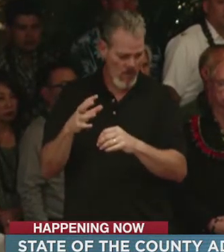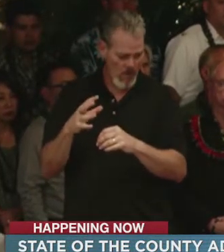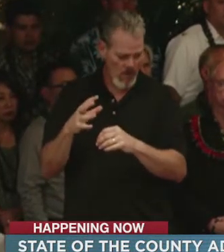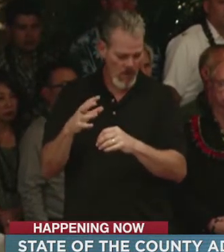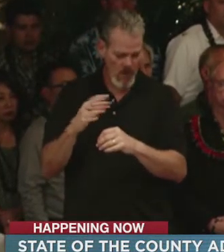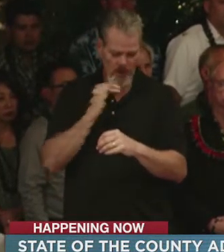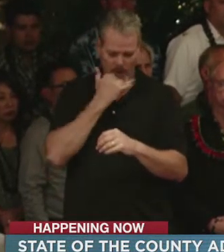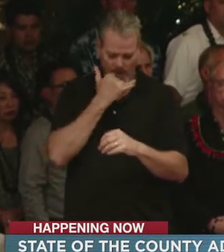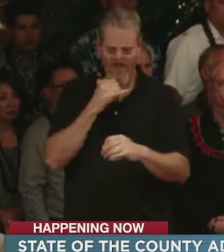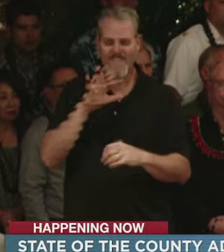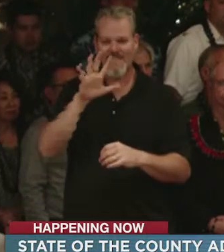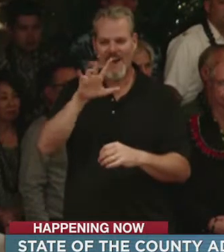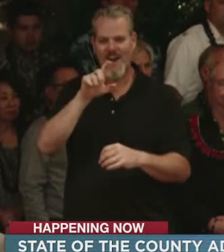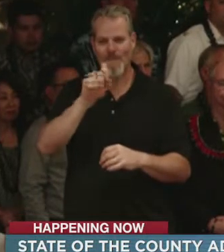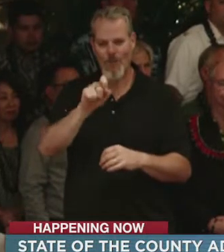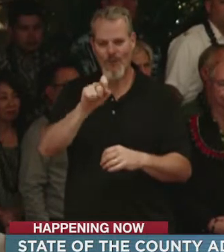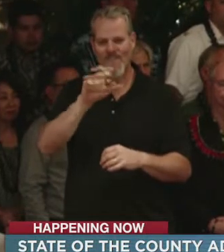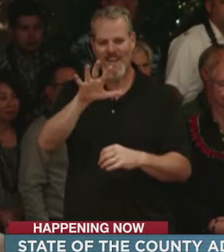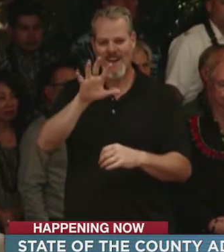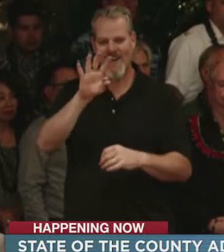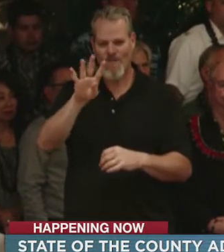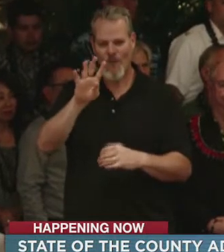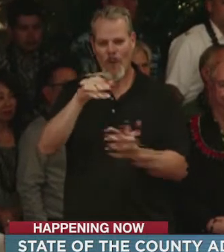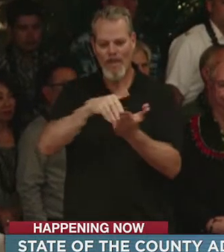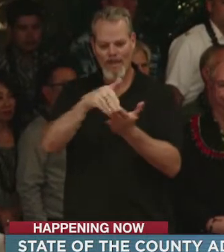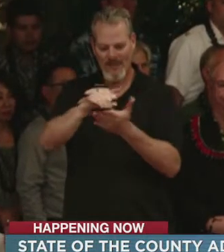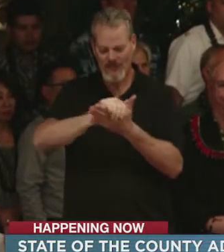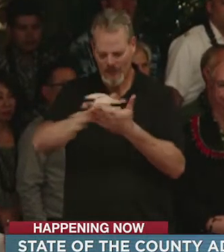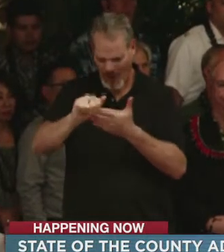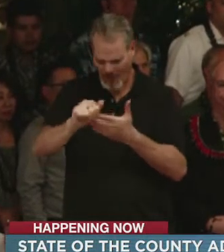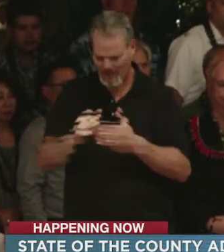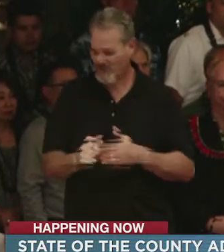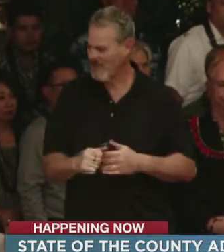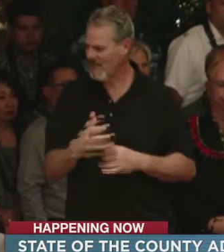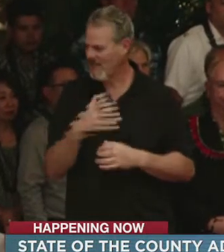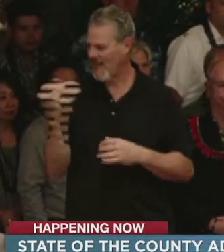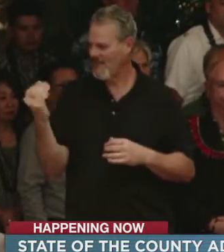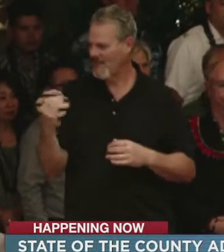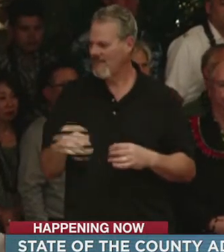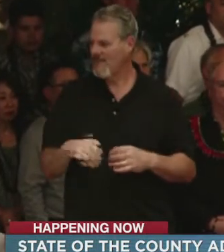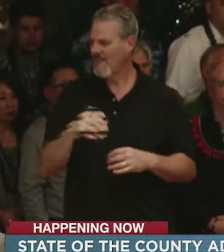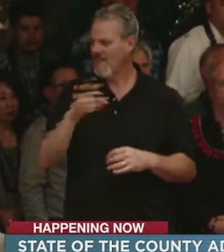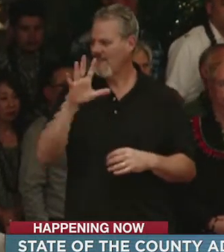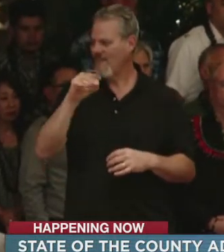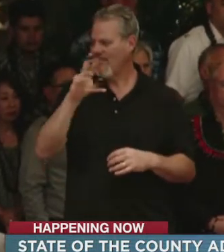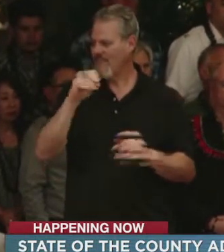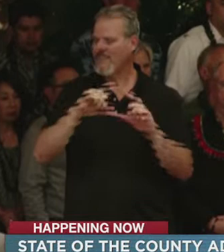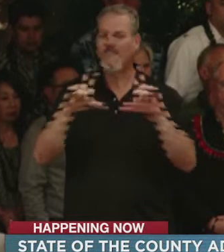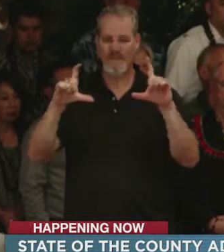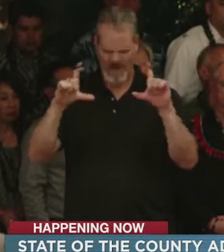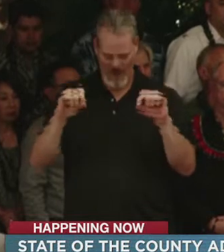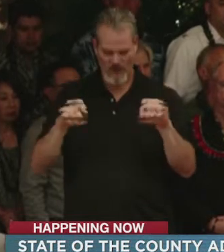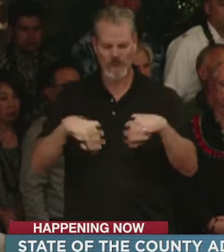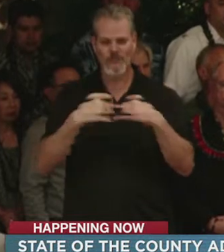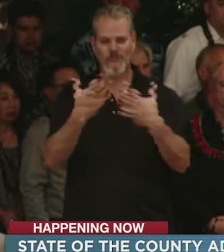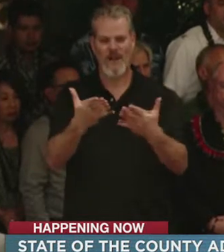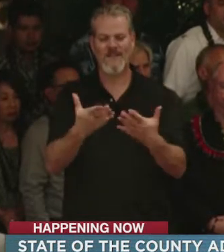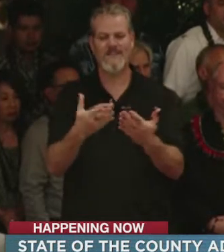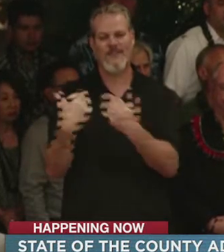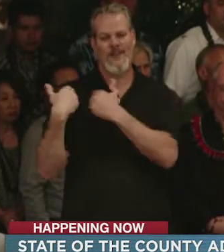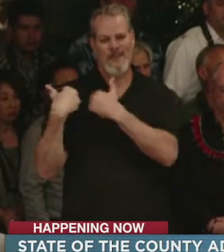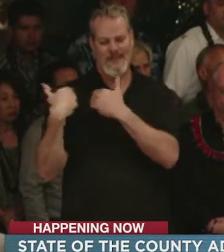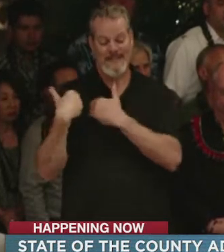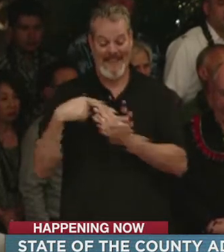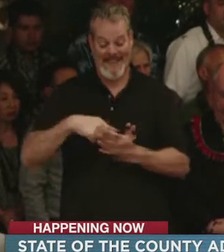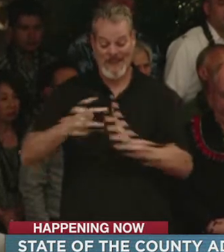$5.54 million and 50 project-based vouchers to add to the project's viability. This project